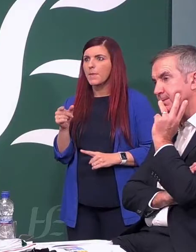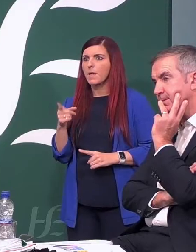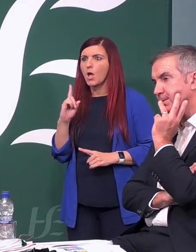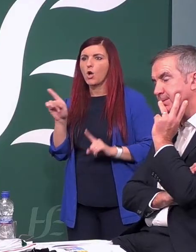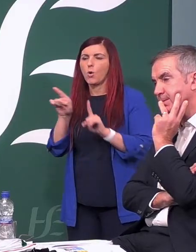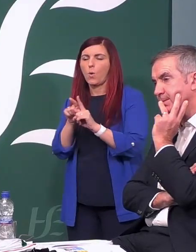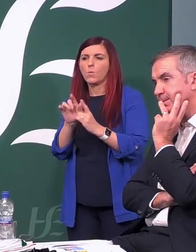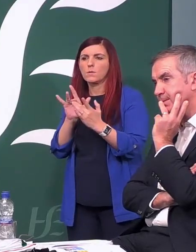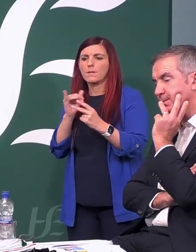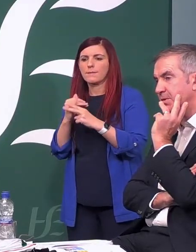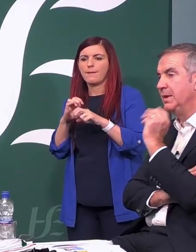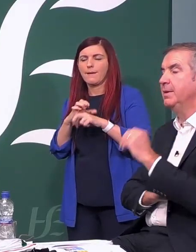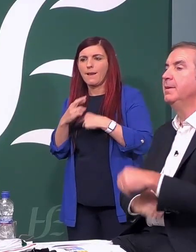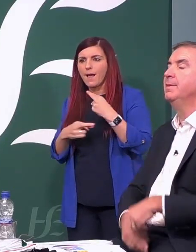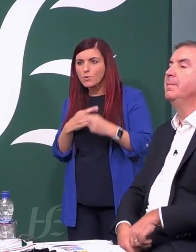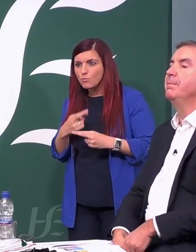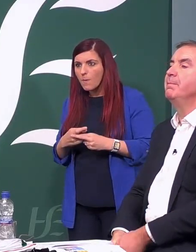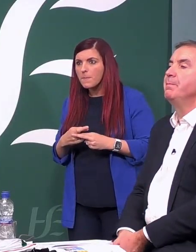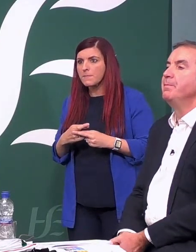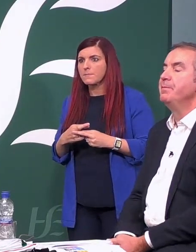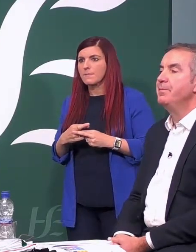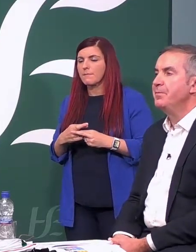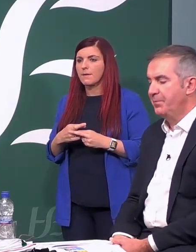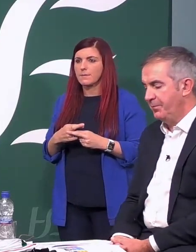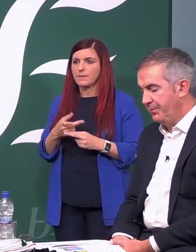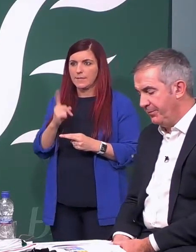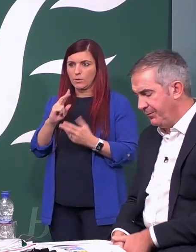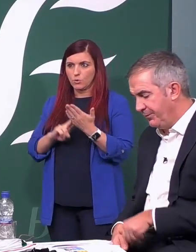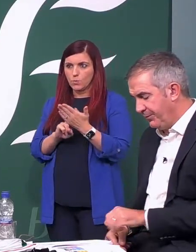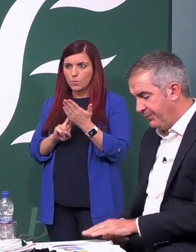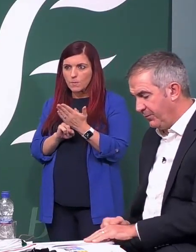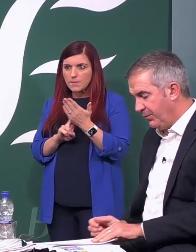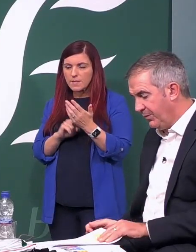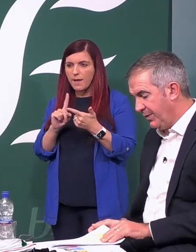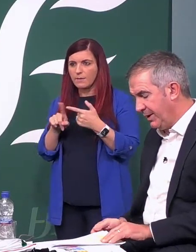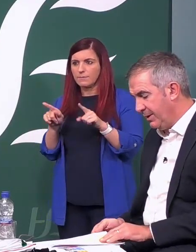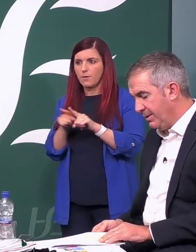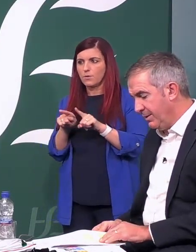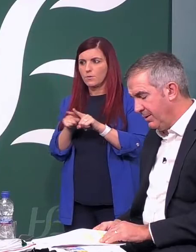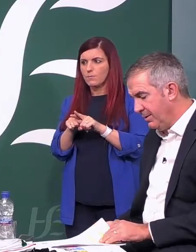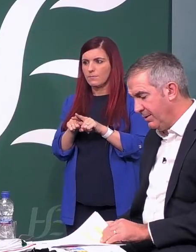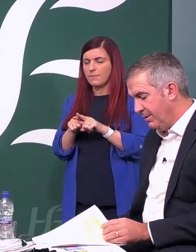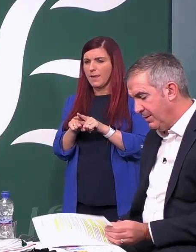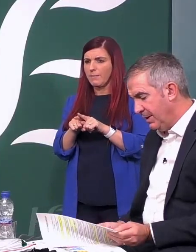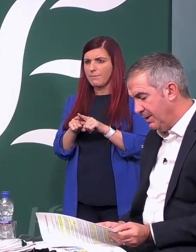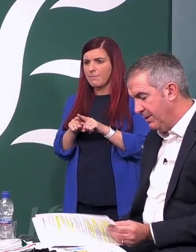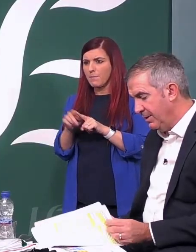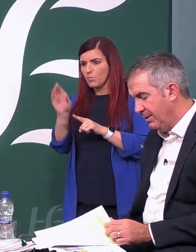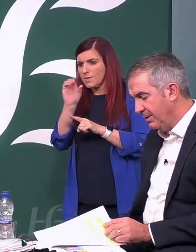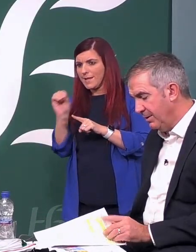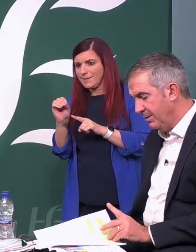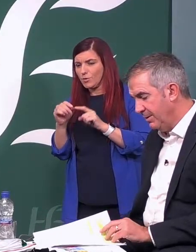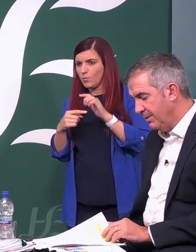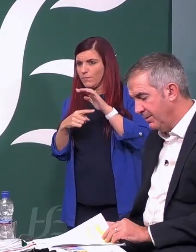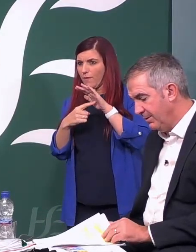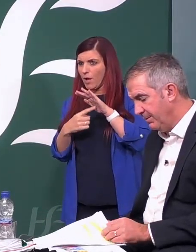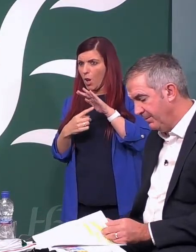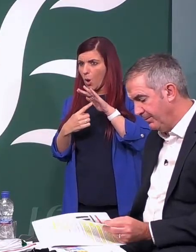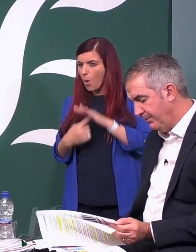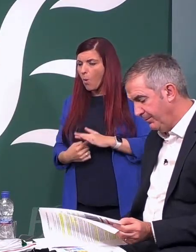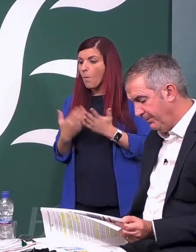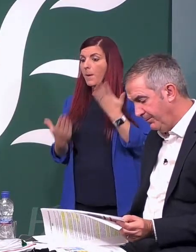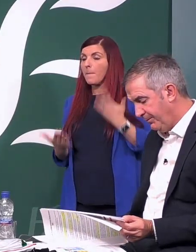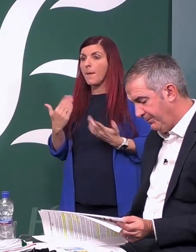in the classroom setting, even in the midst of the Delta virus being the most prevalent, was quite low compared to the household setting, where